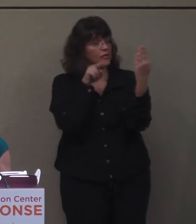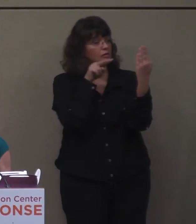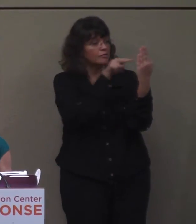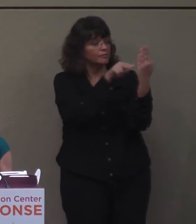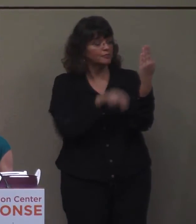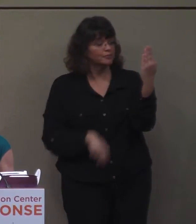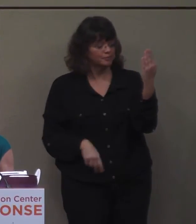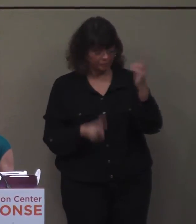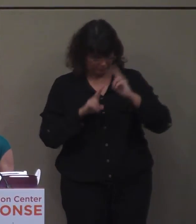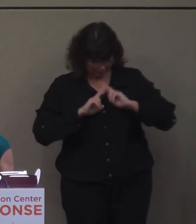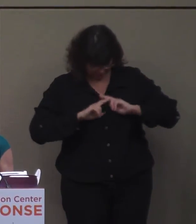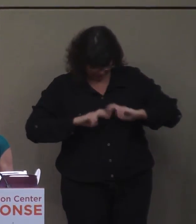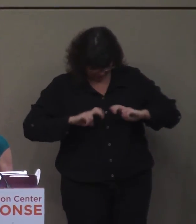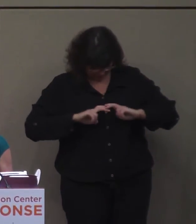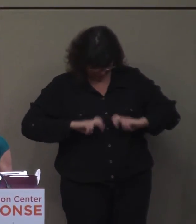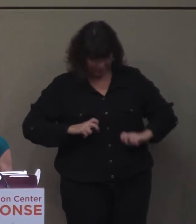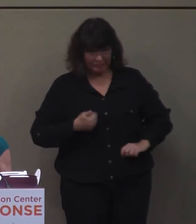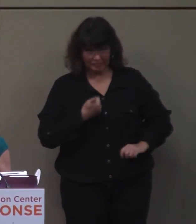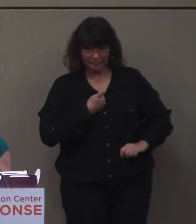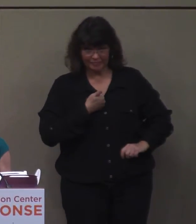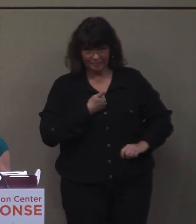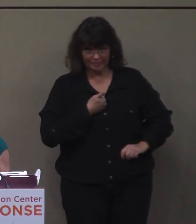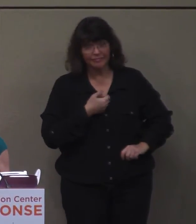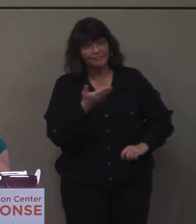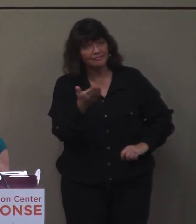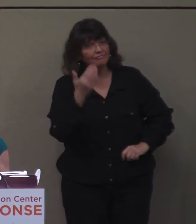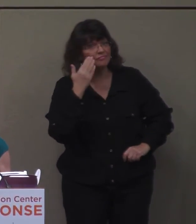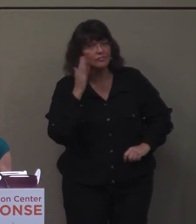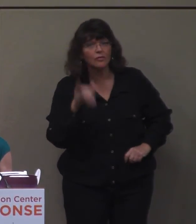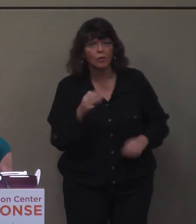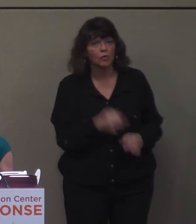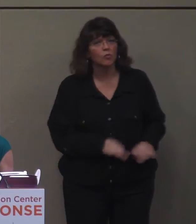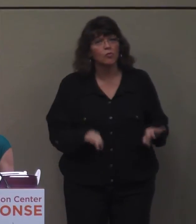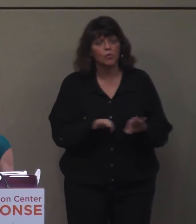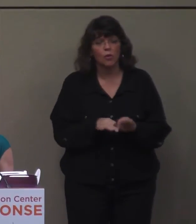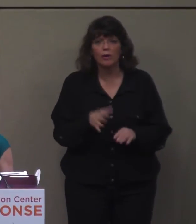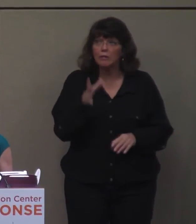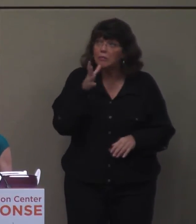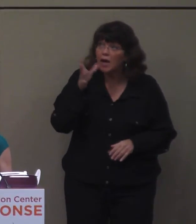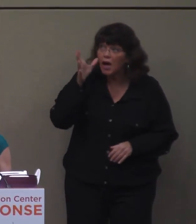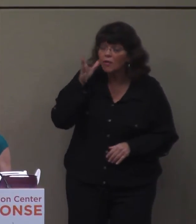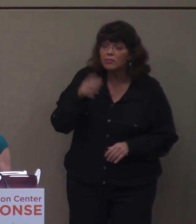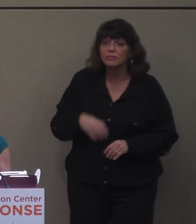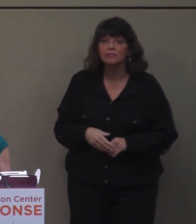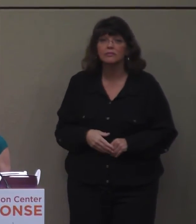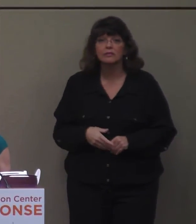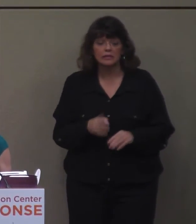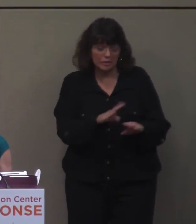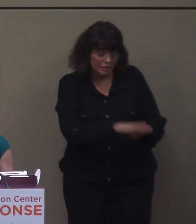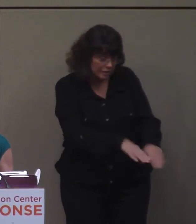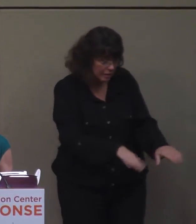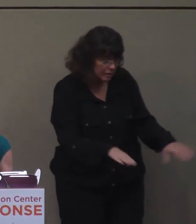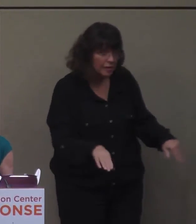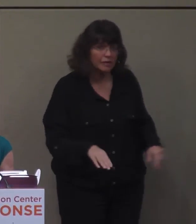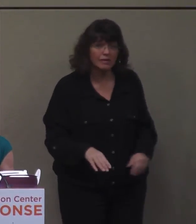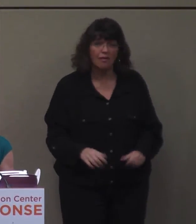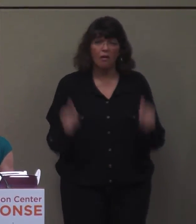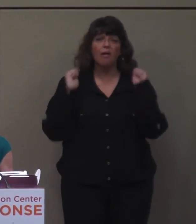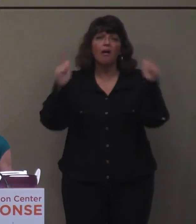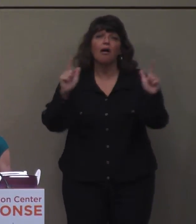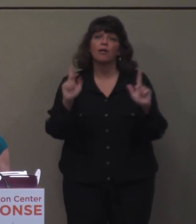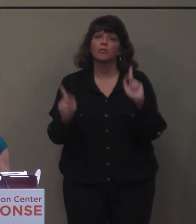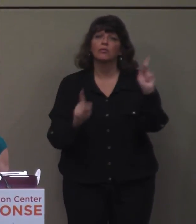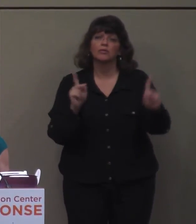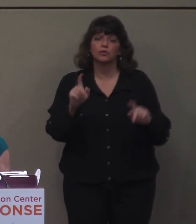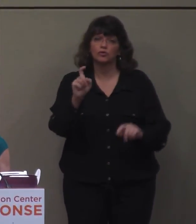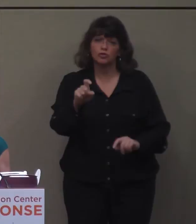situation happens, I think it's important for all of us, kids, the parents, all of us, to be reflecting on our character strengths